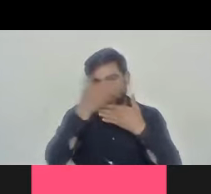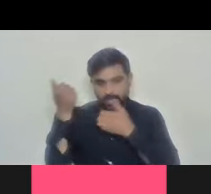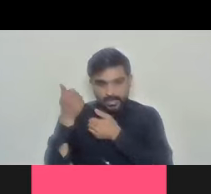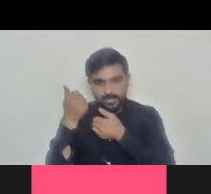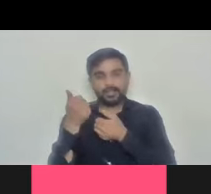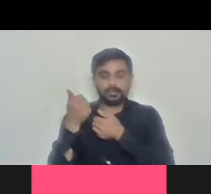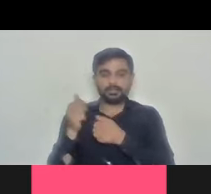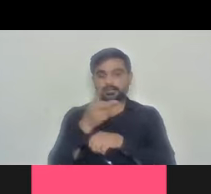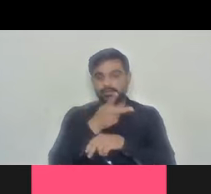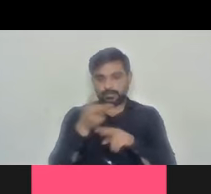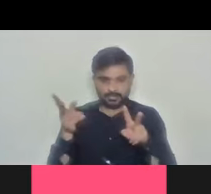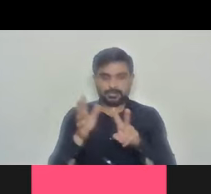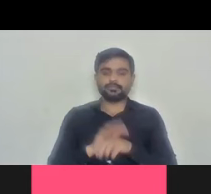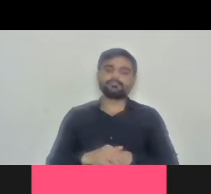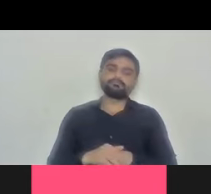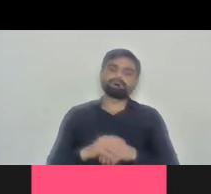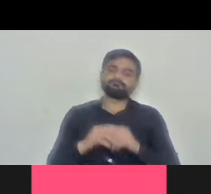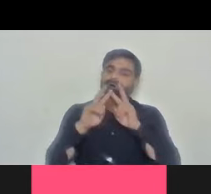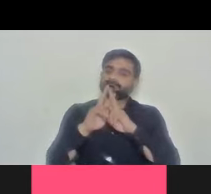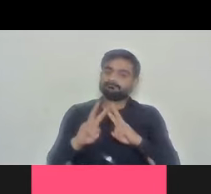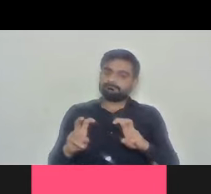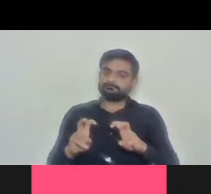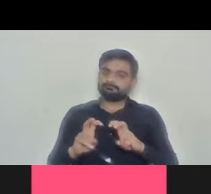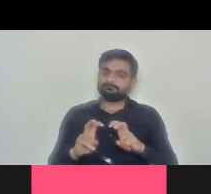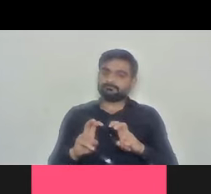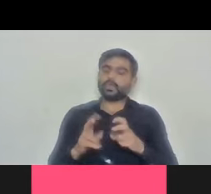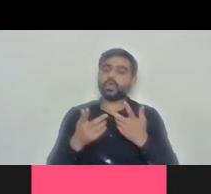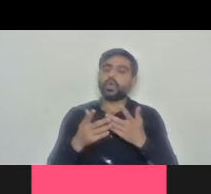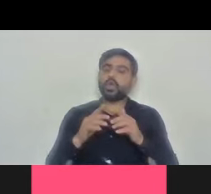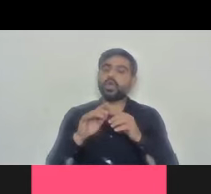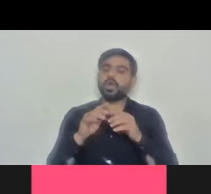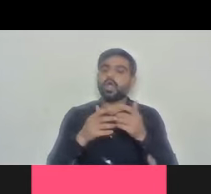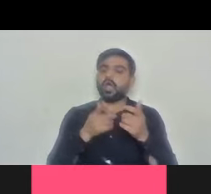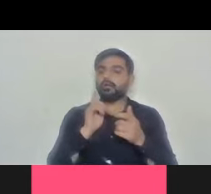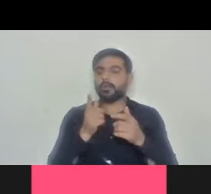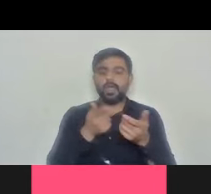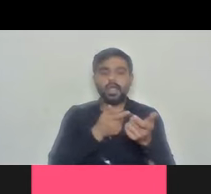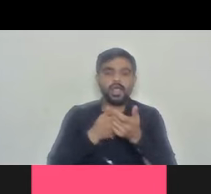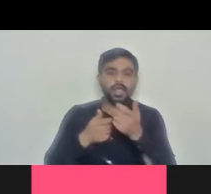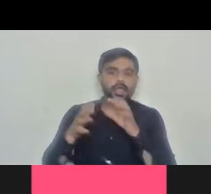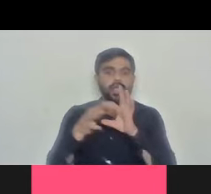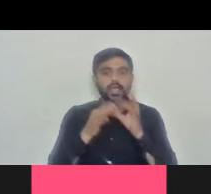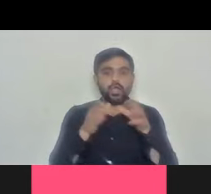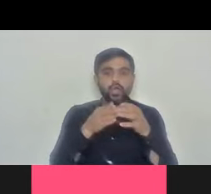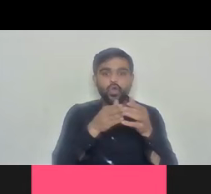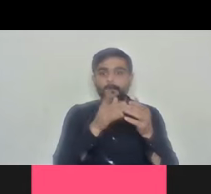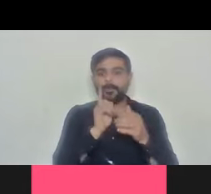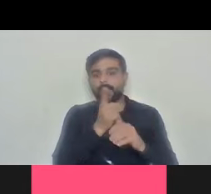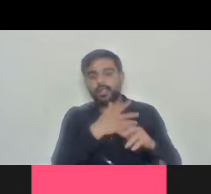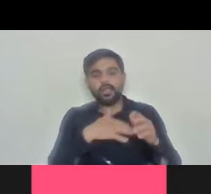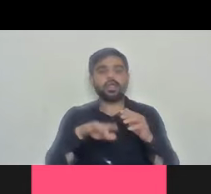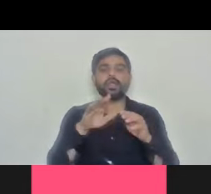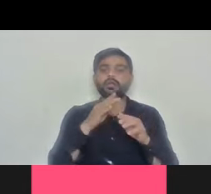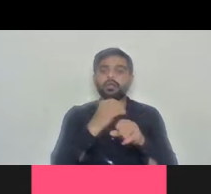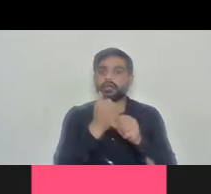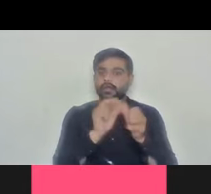be in researching mafia gangs. I'm just giving some examples which actually make the